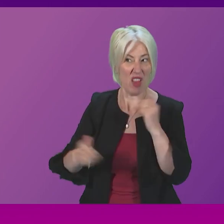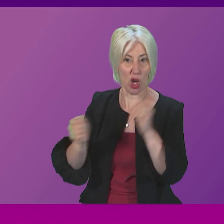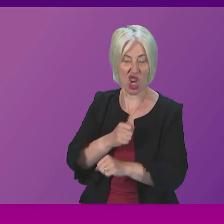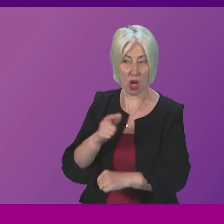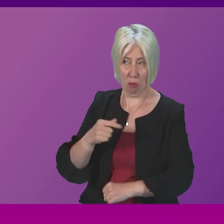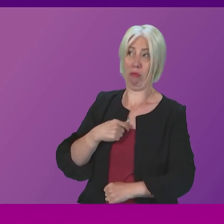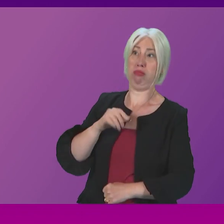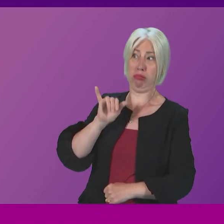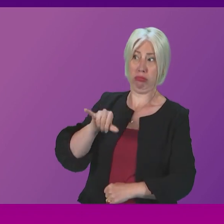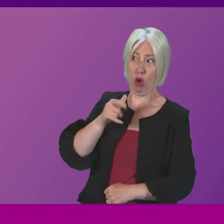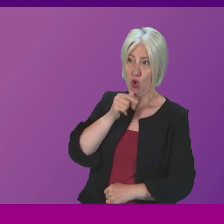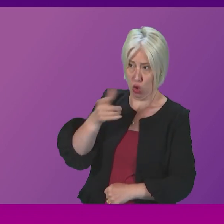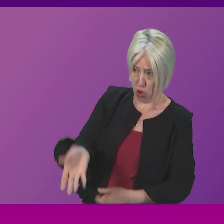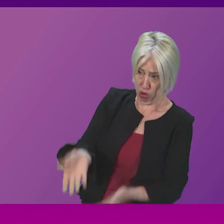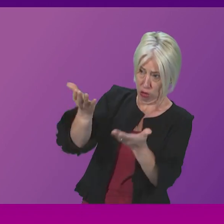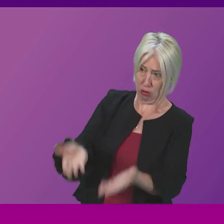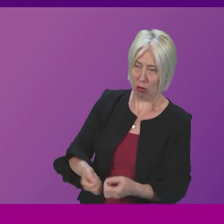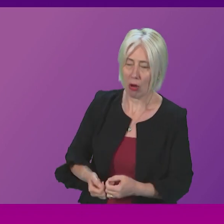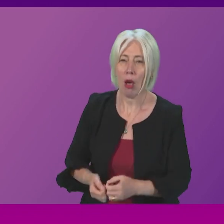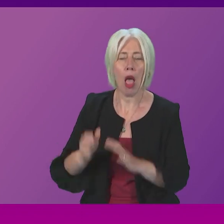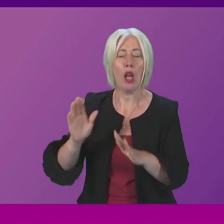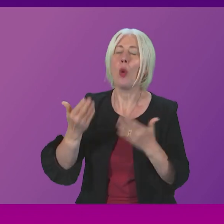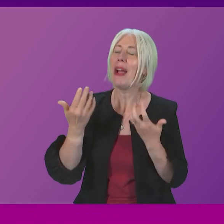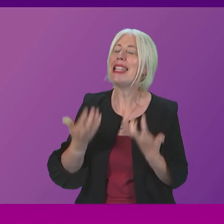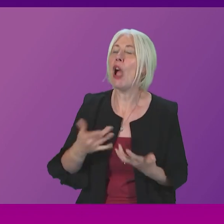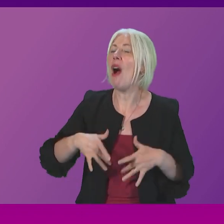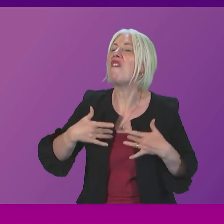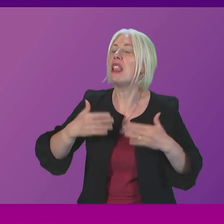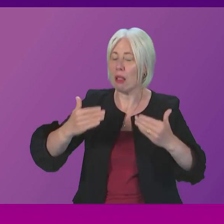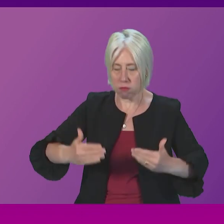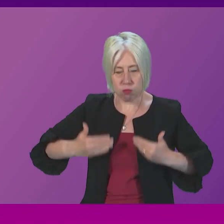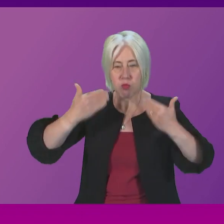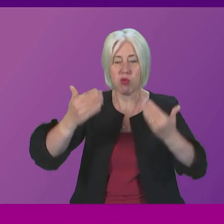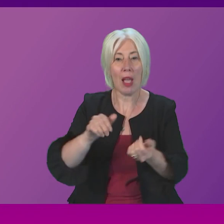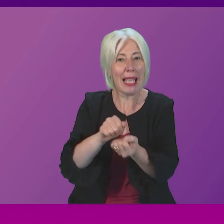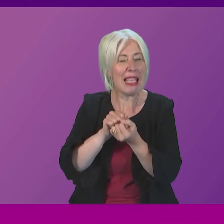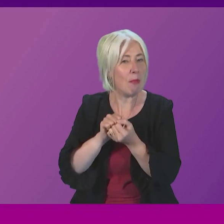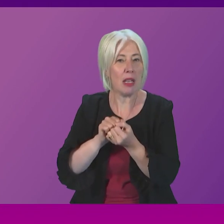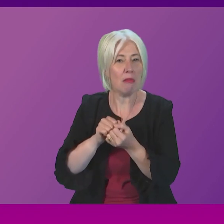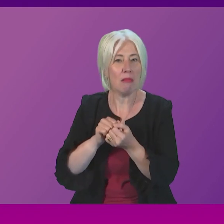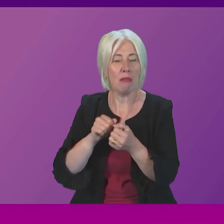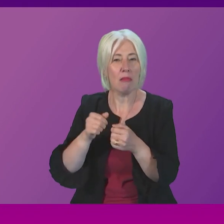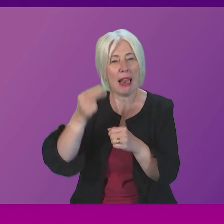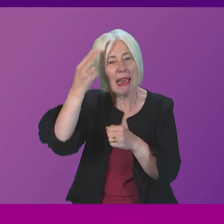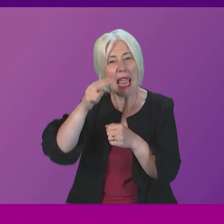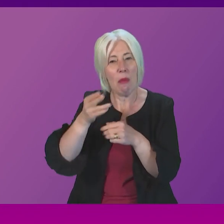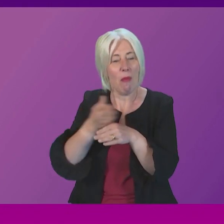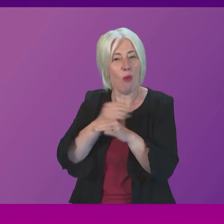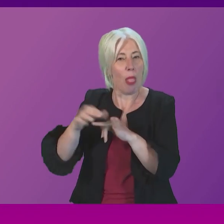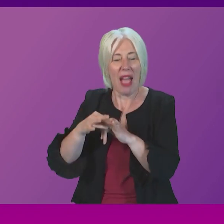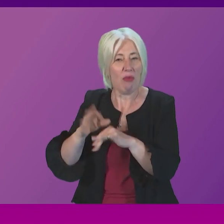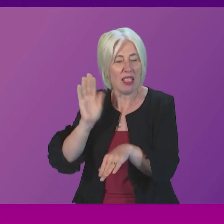You know, and so on. So this business of it having gone forward and people keeping their names like that, I think is really, really, really